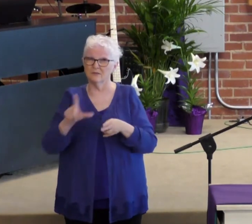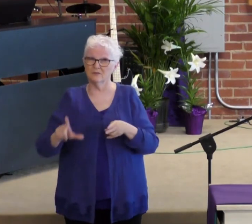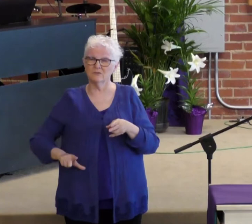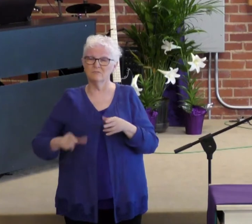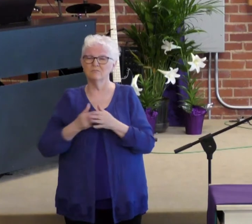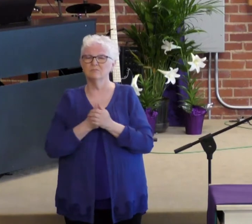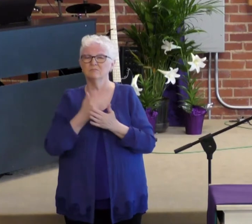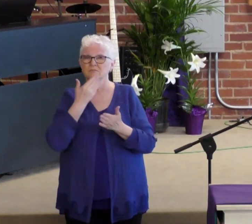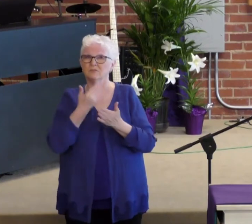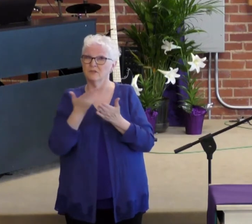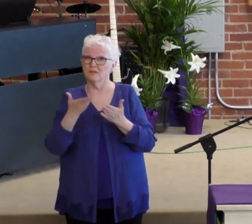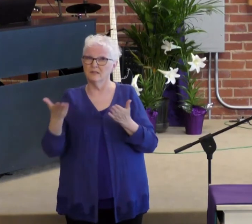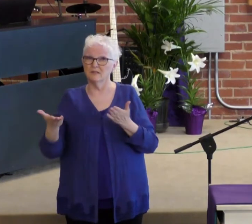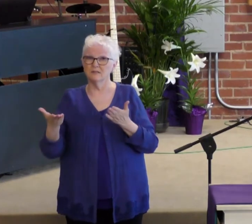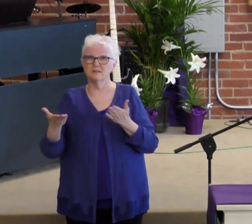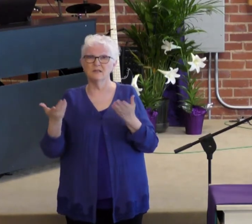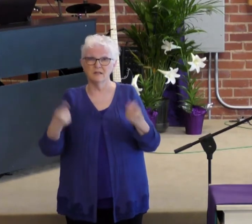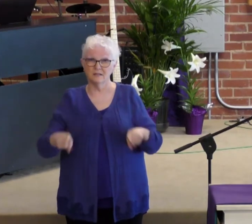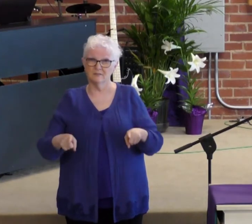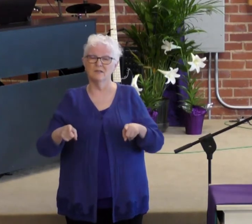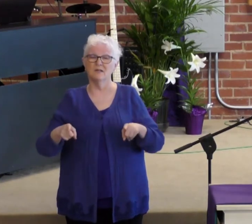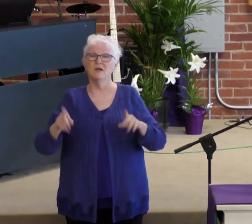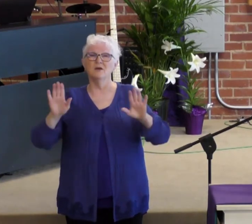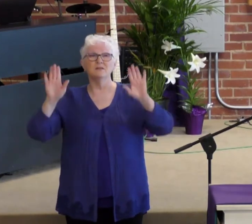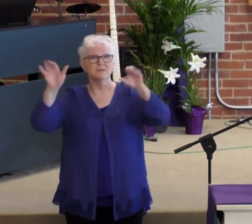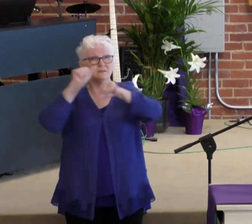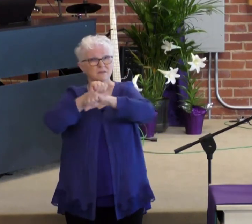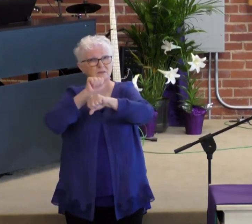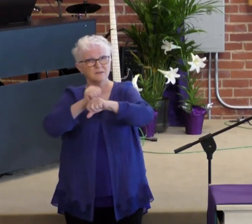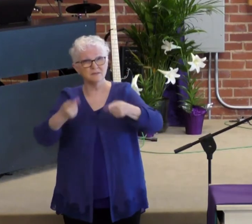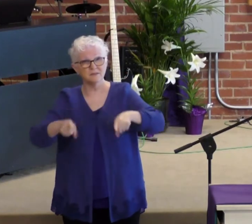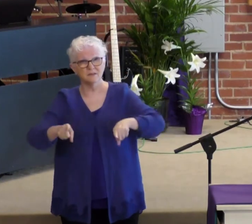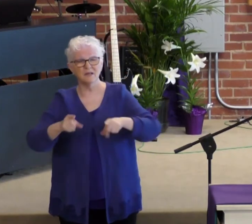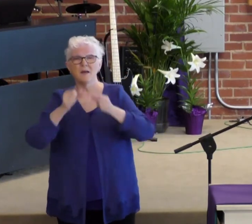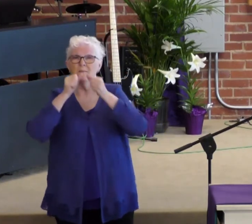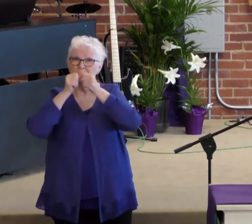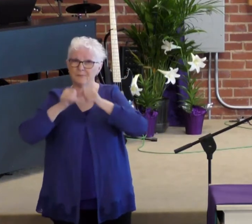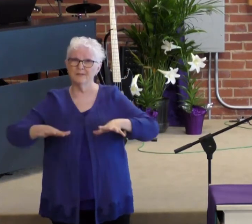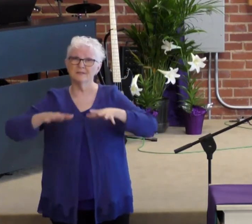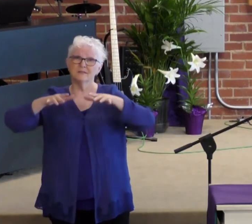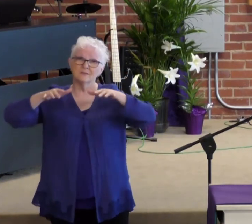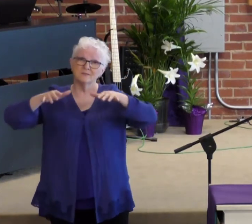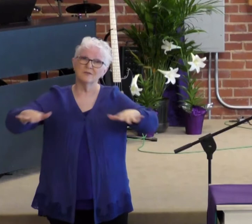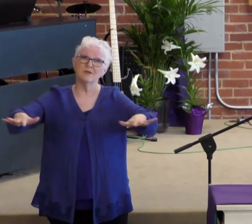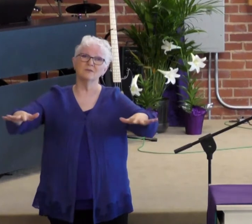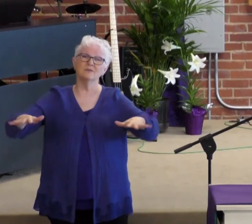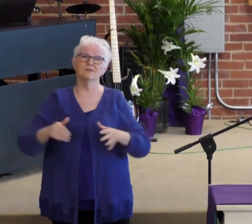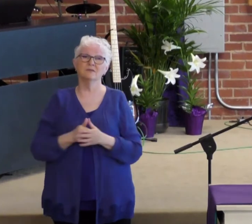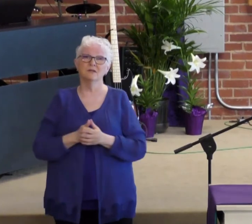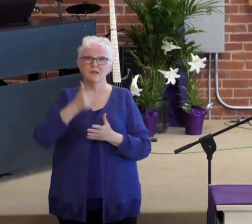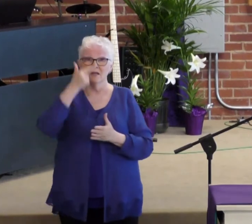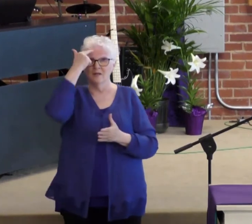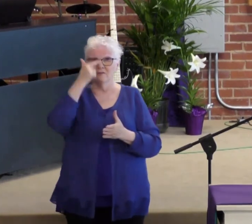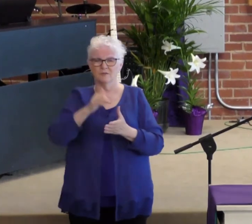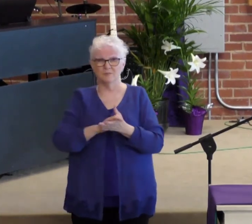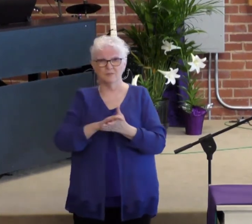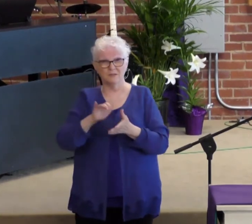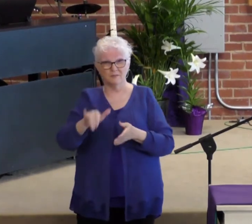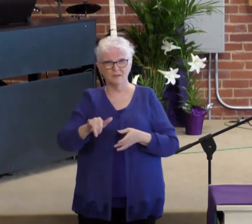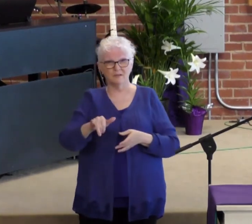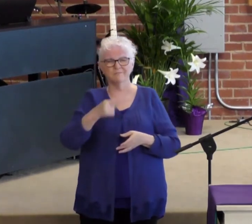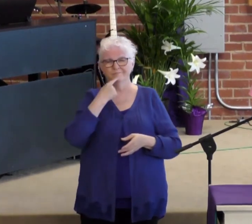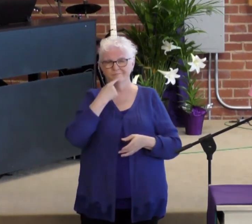can happen. Miracles can take place. Blessings flow. Do you believe that? Say amen. And